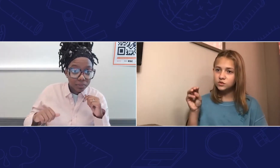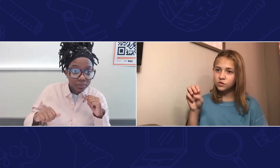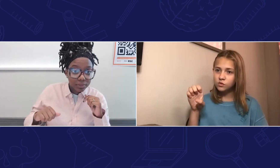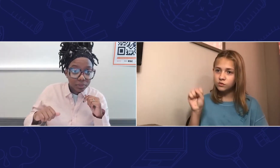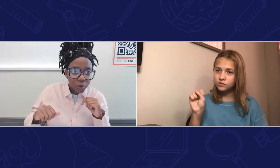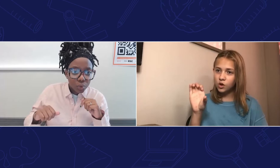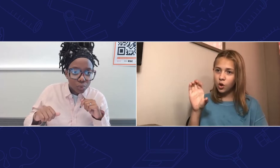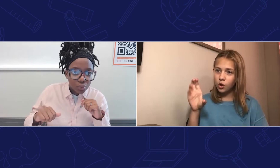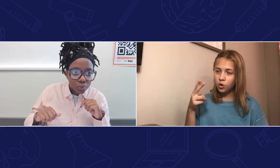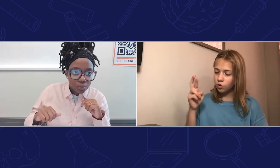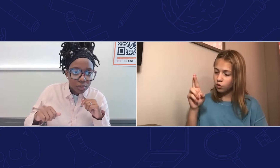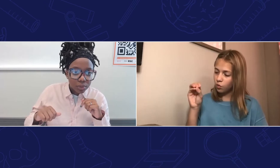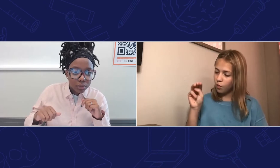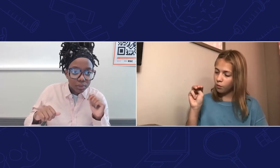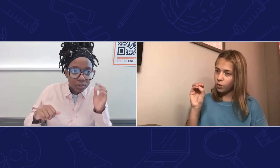chromosomes? Chromosomes?